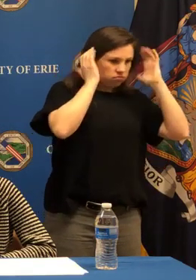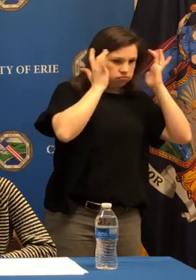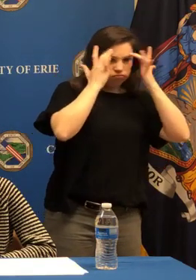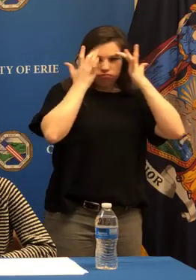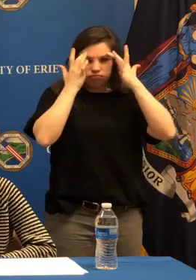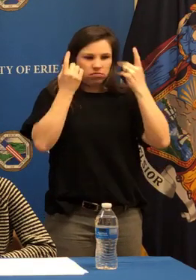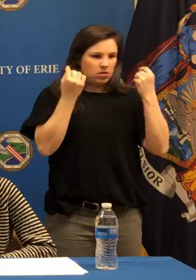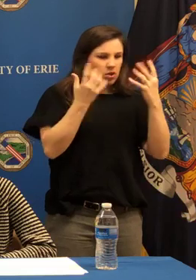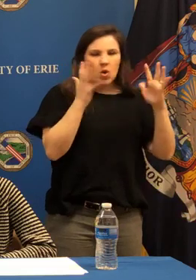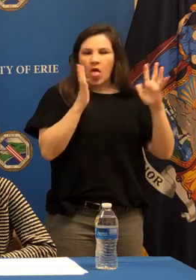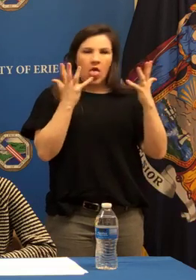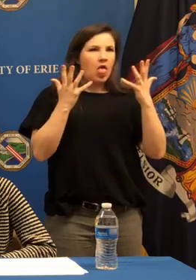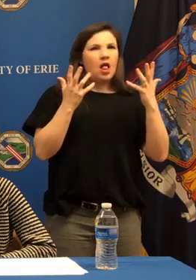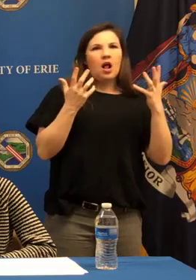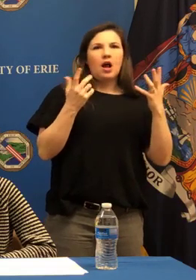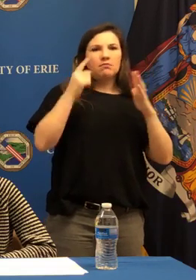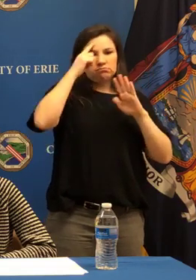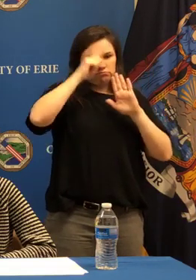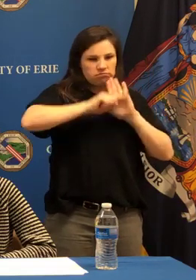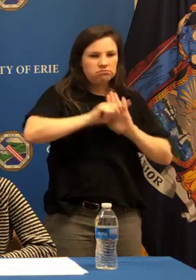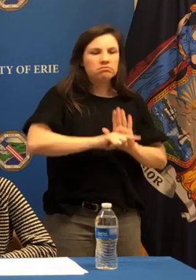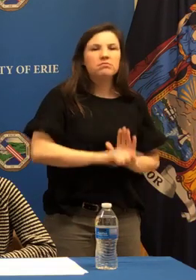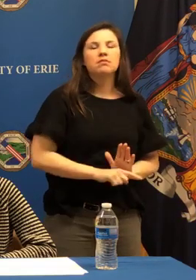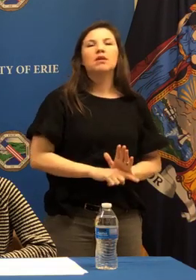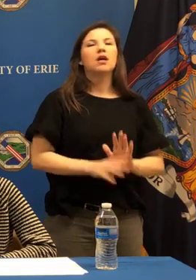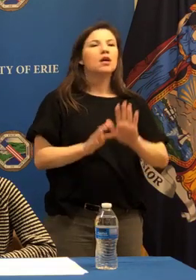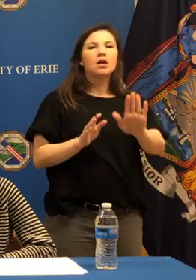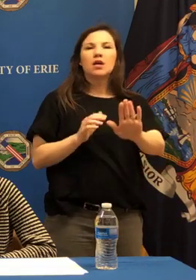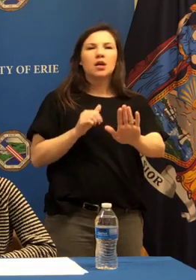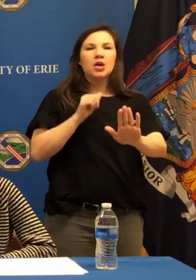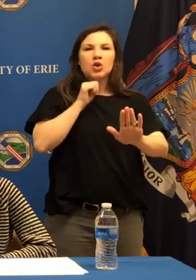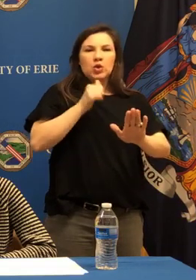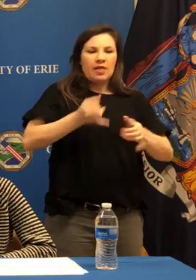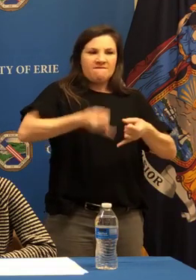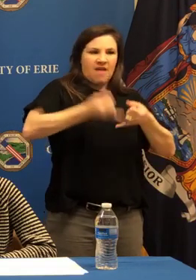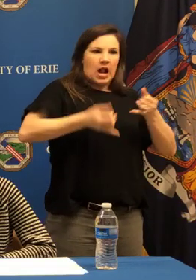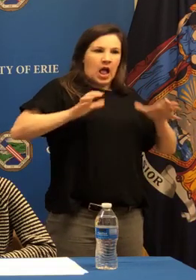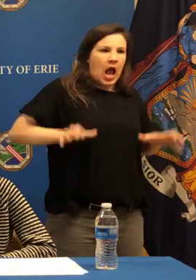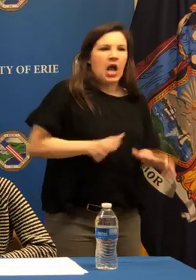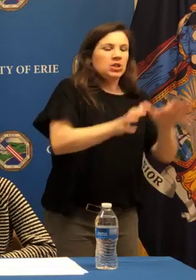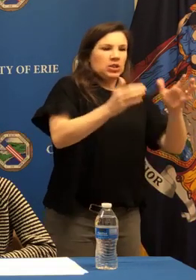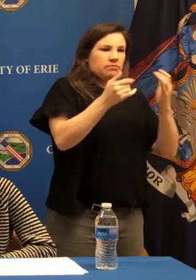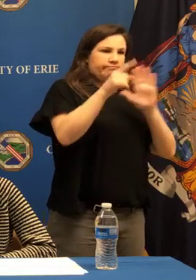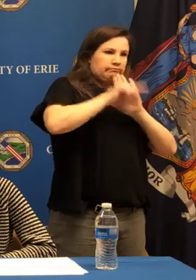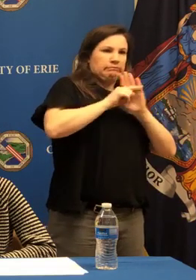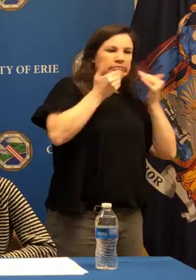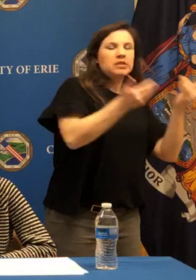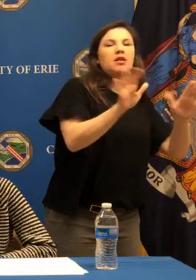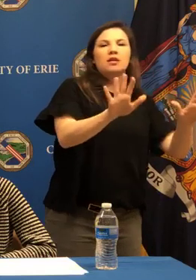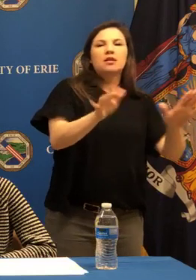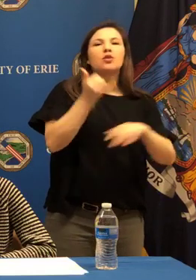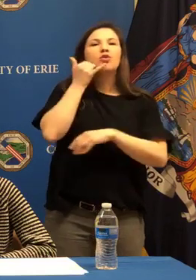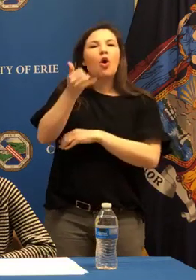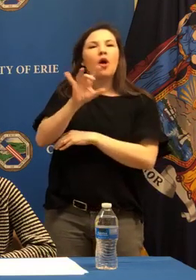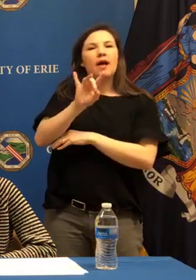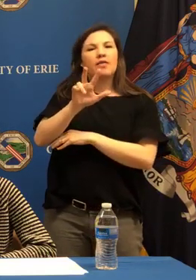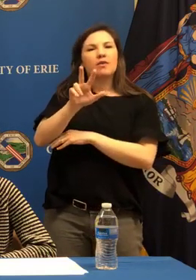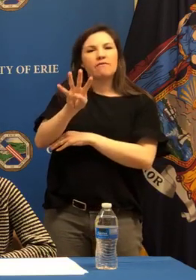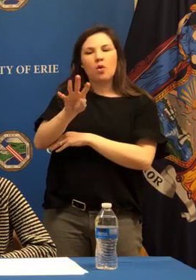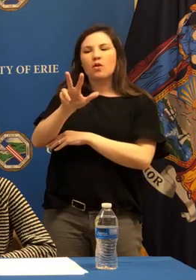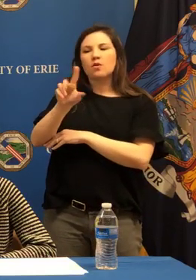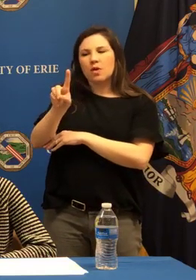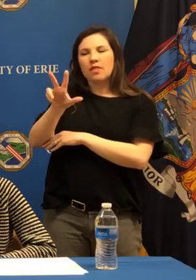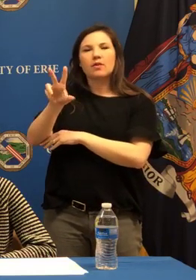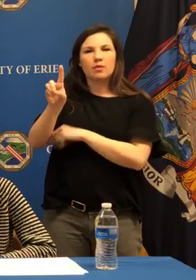what to do, to turn, you're thinking some bad thoughts, don't take that final action, folks. Call 834-3131, and you'll talk